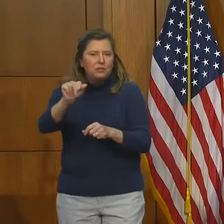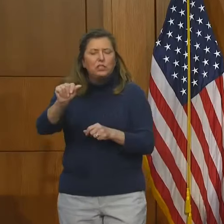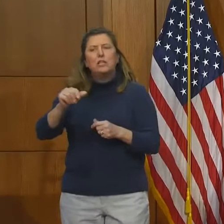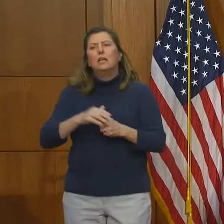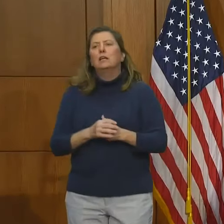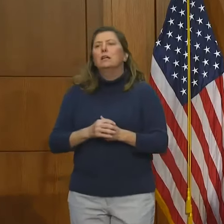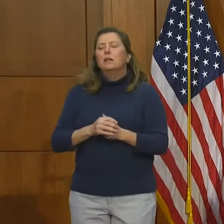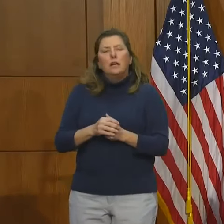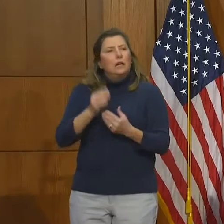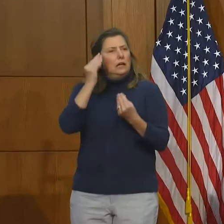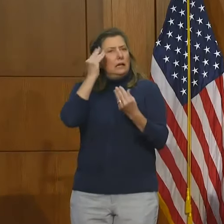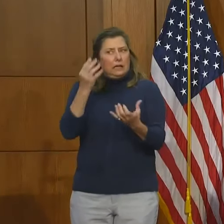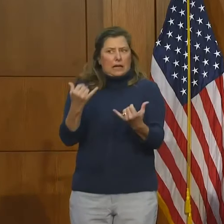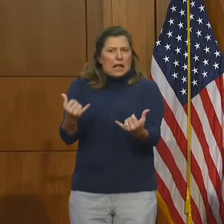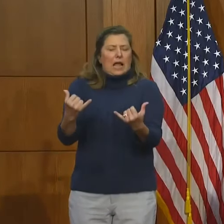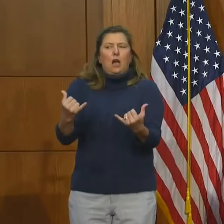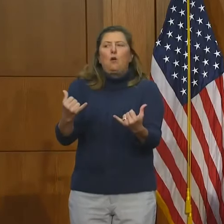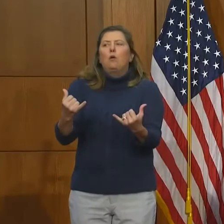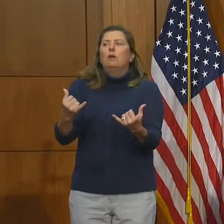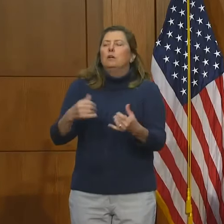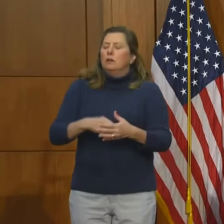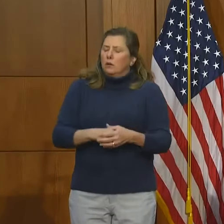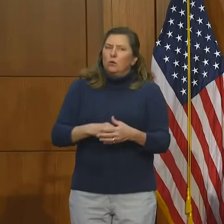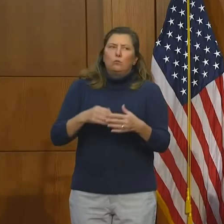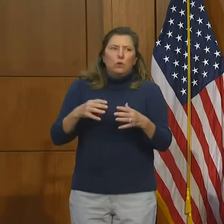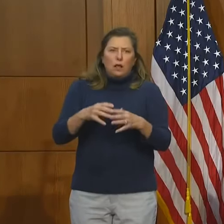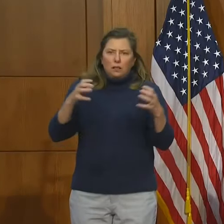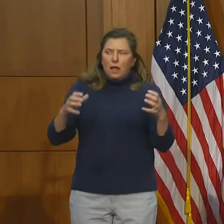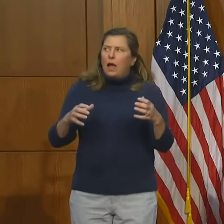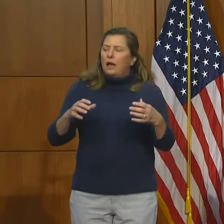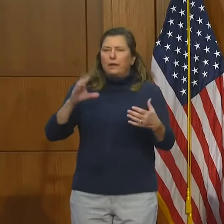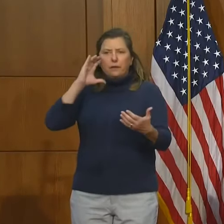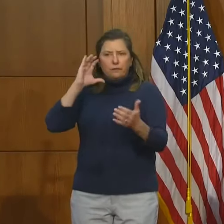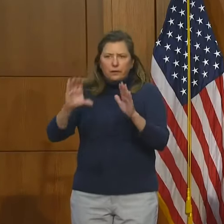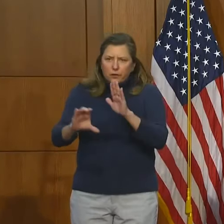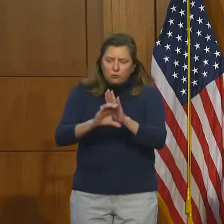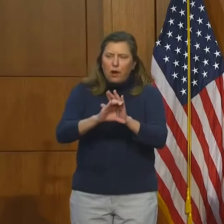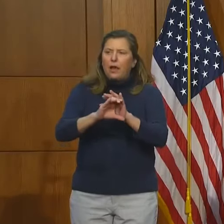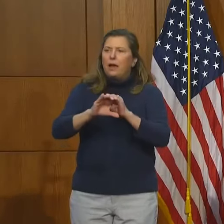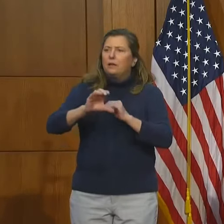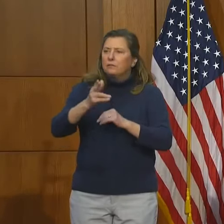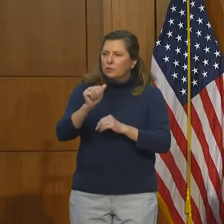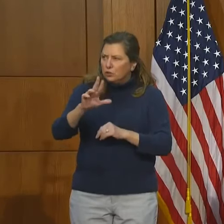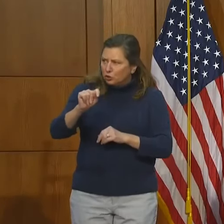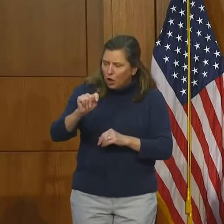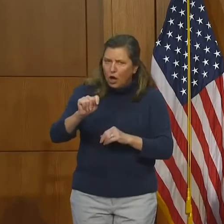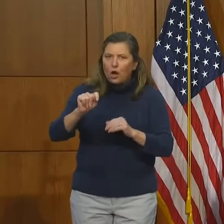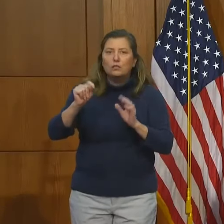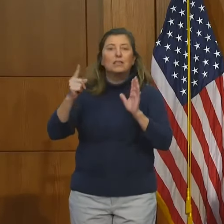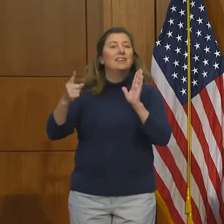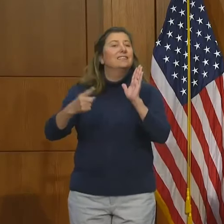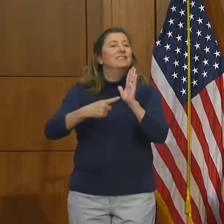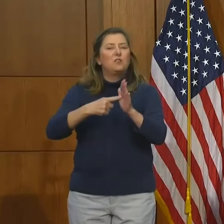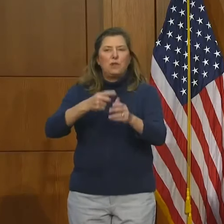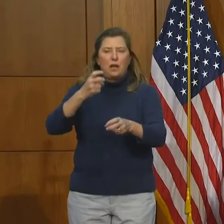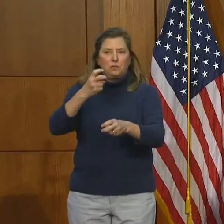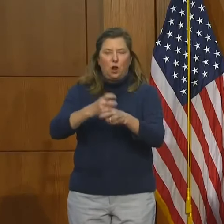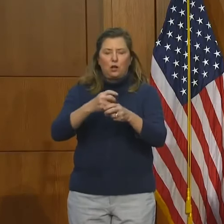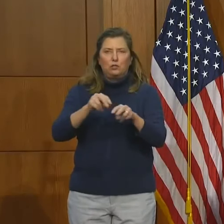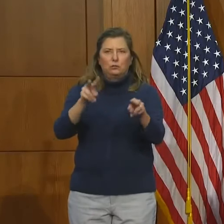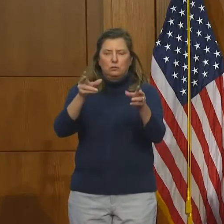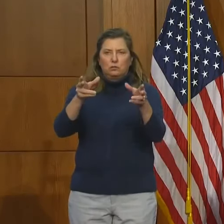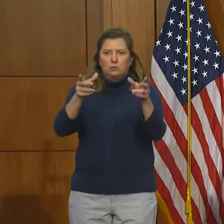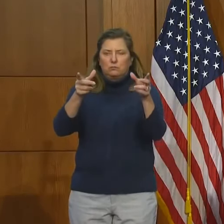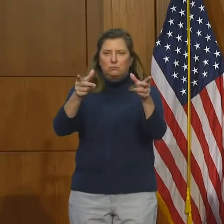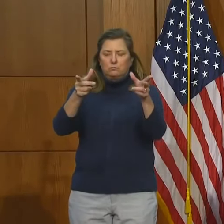you an advance notice. We're going to go over a lot of graphs and charts today, and sometimes it's difficult to take all that in